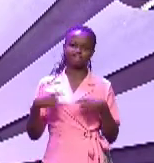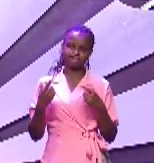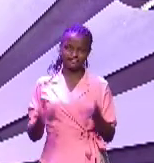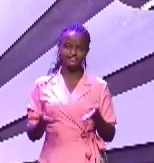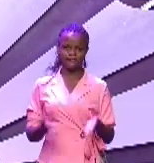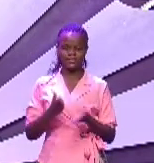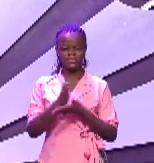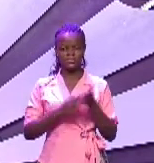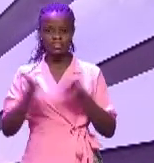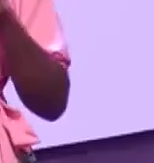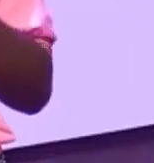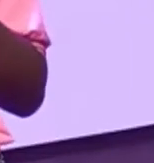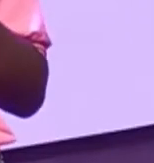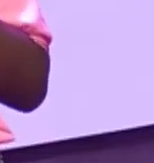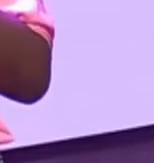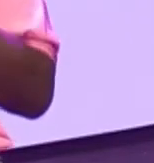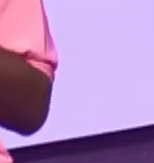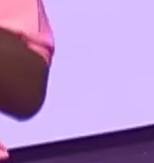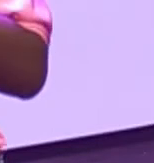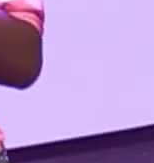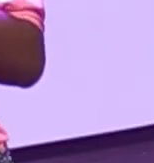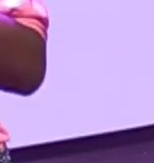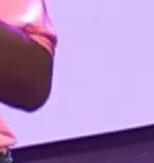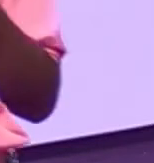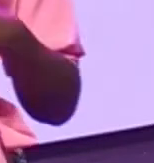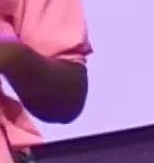some people have challenges as young women